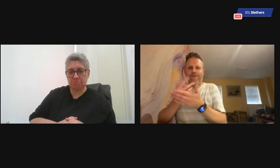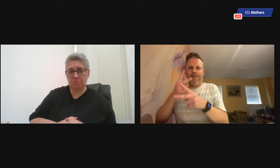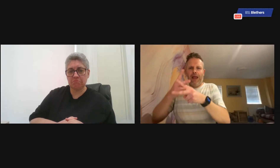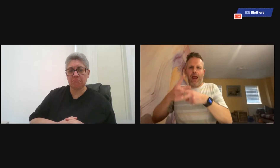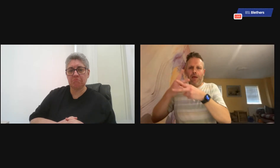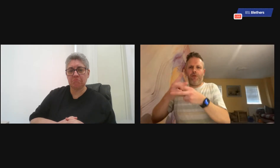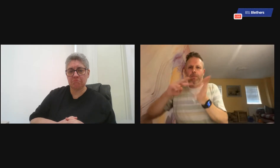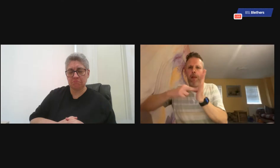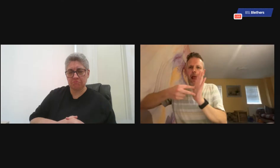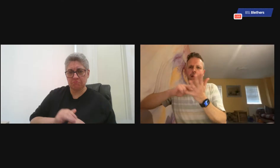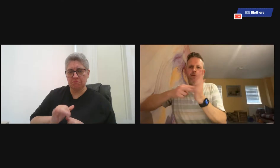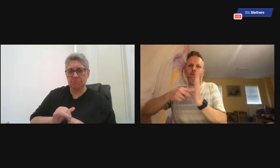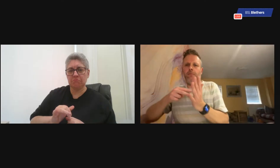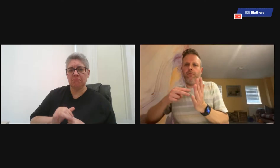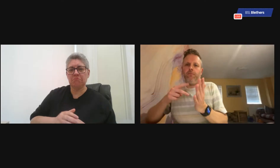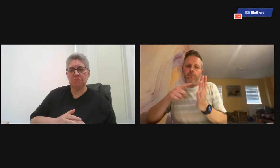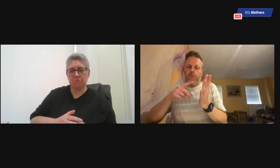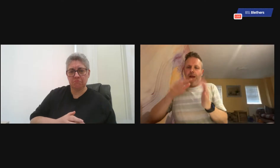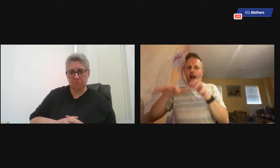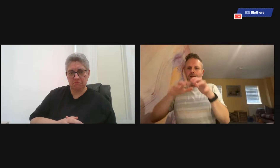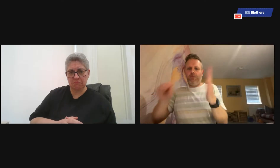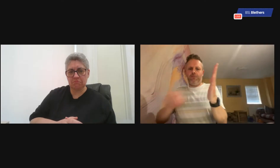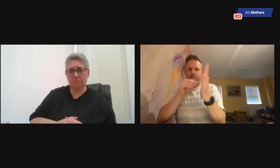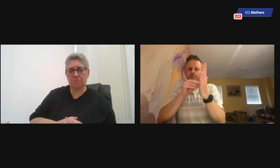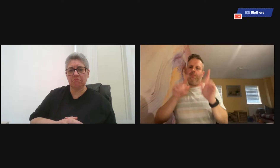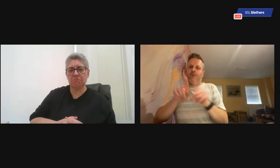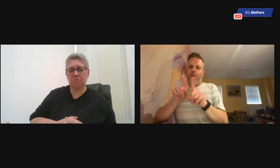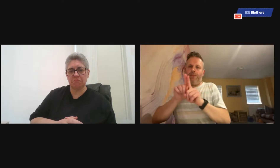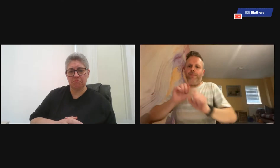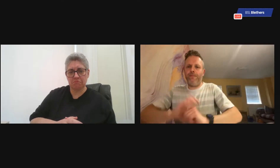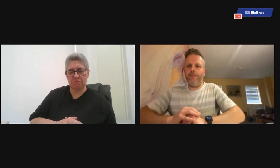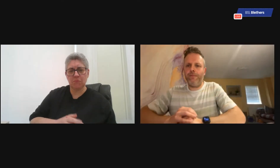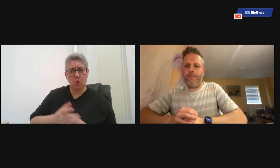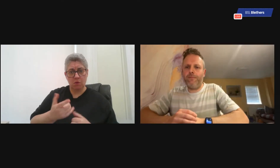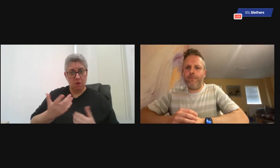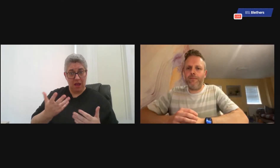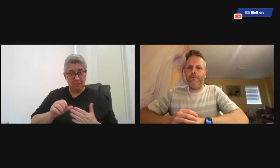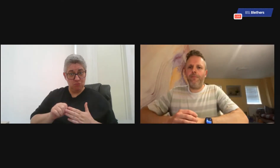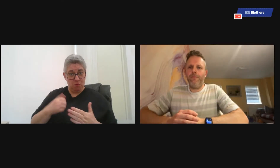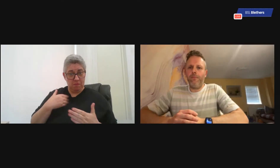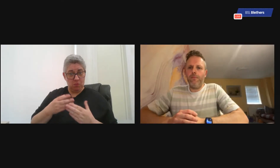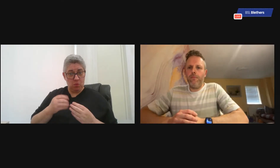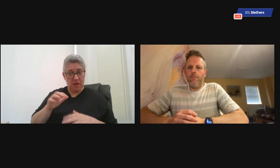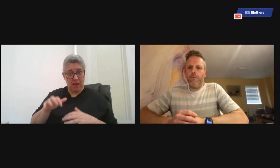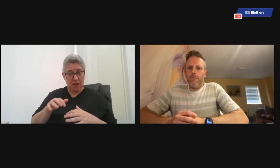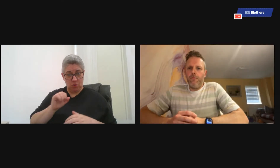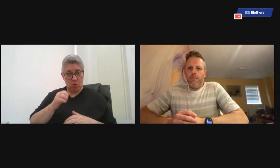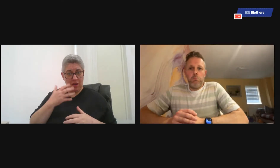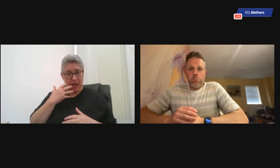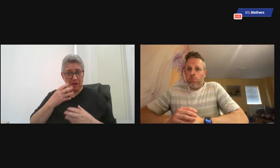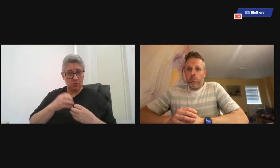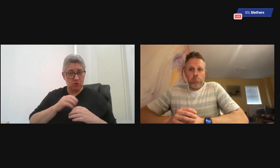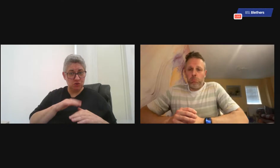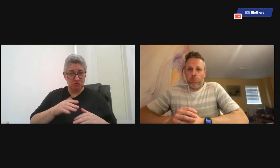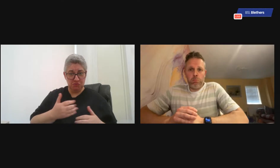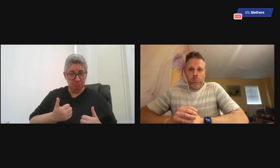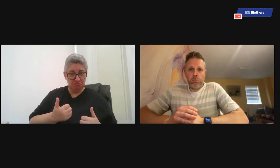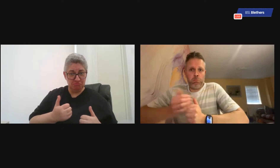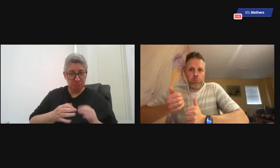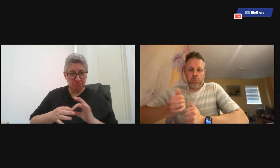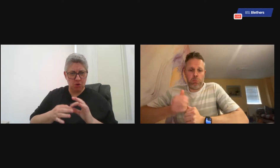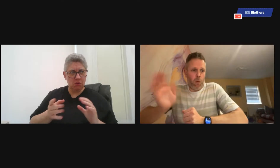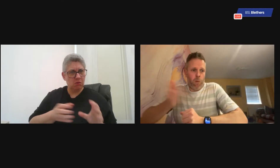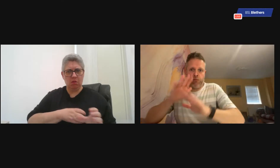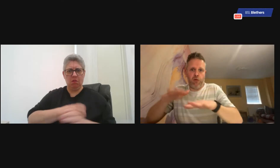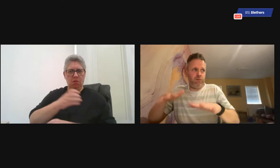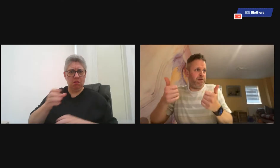And that is something that they'll continually review through any care plans. You'll make sure that you update that information. And have